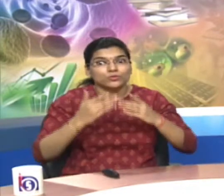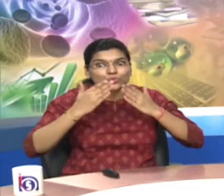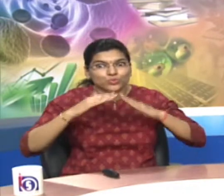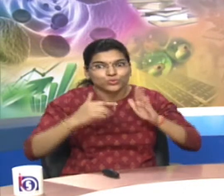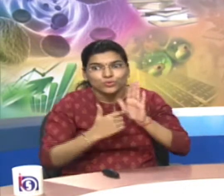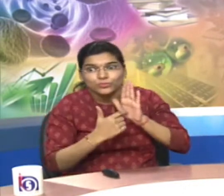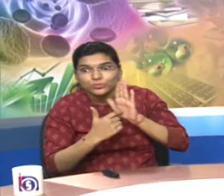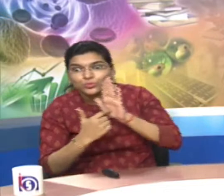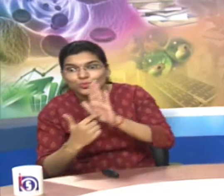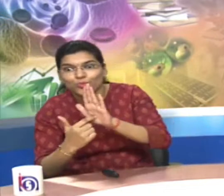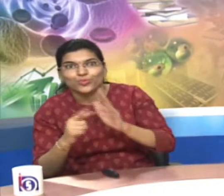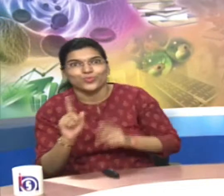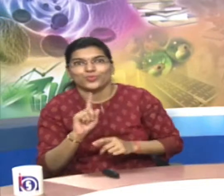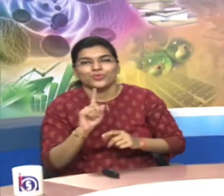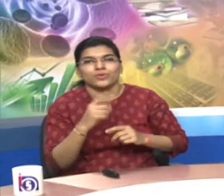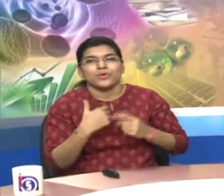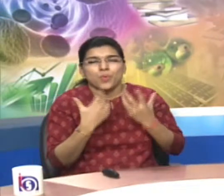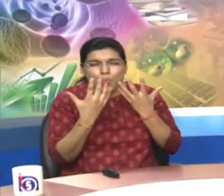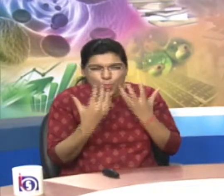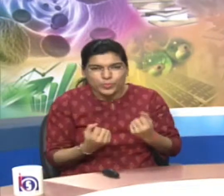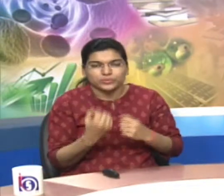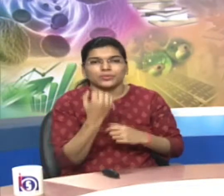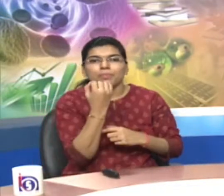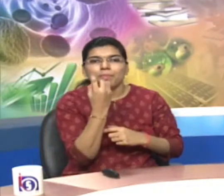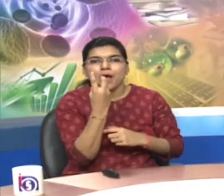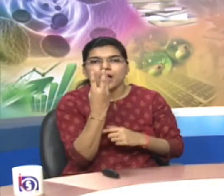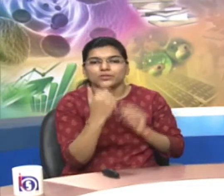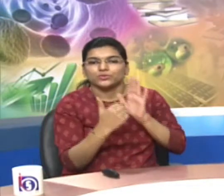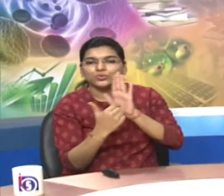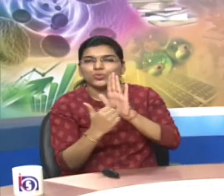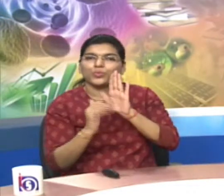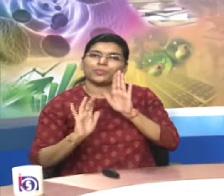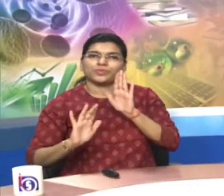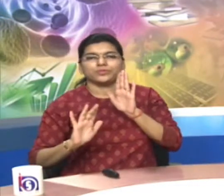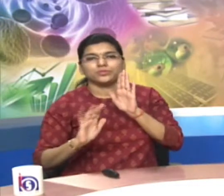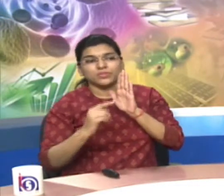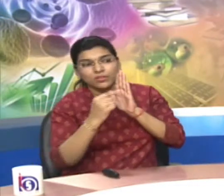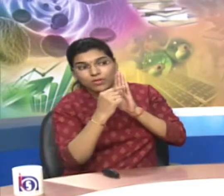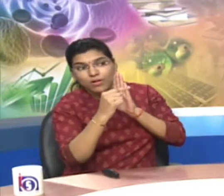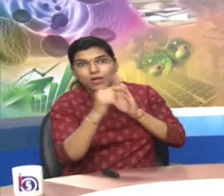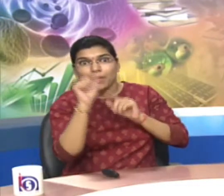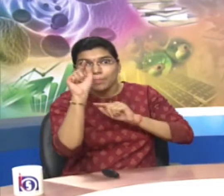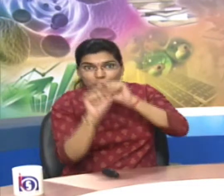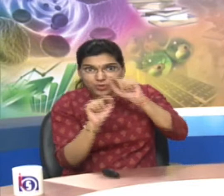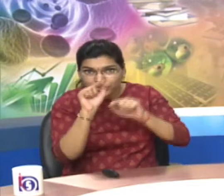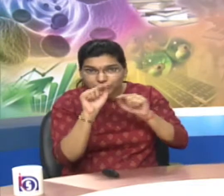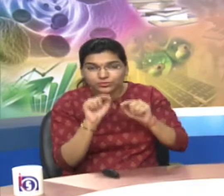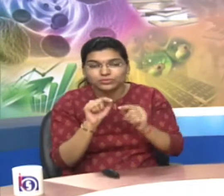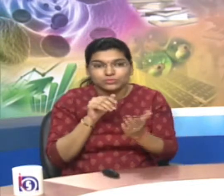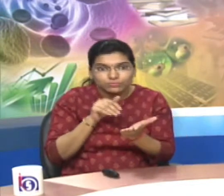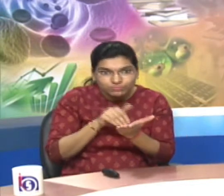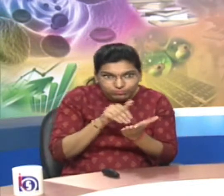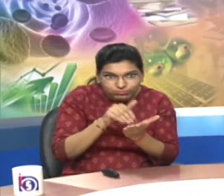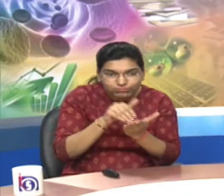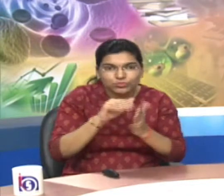the total marks and I don't want to show the result or some data to the